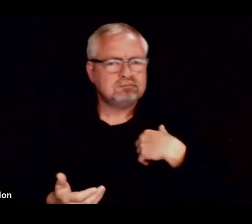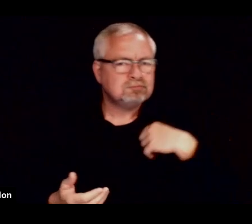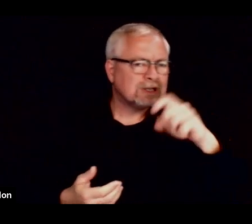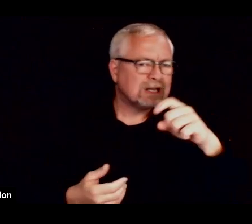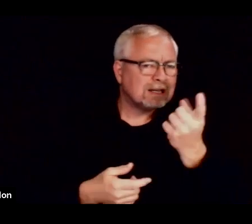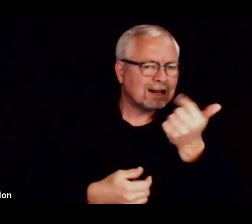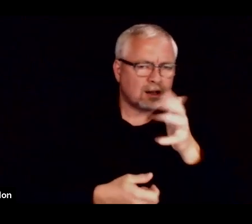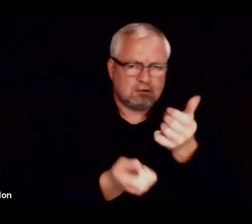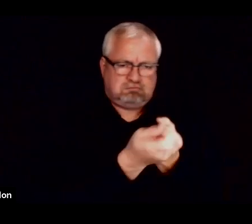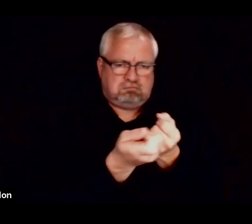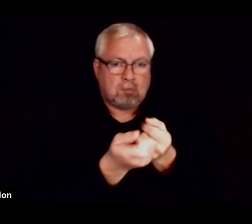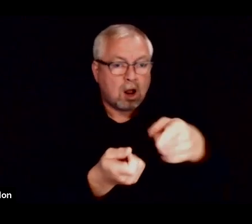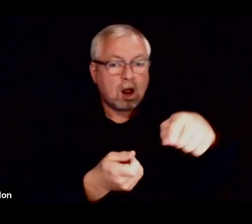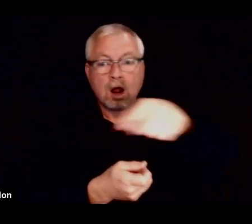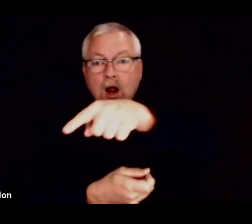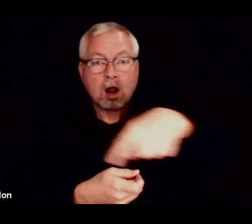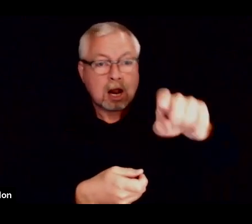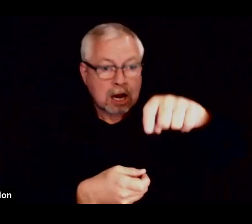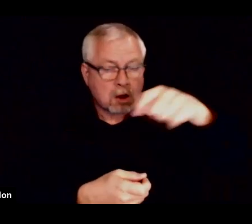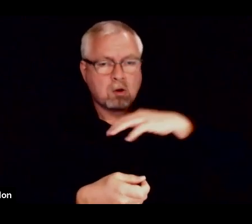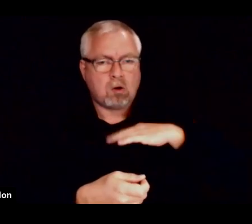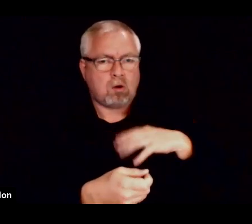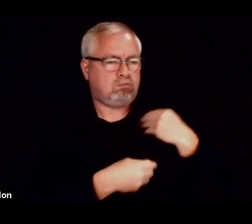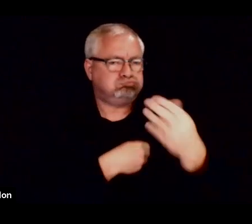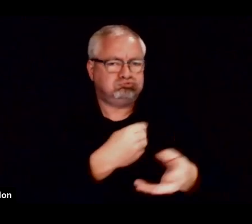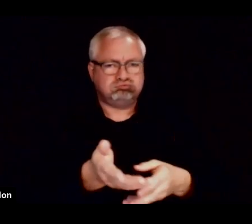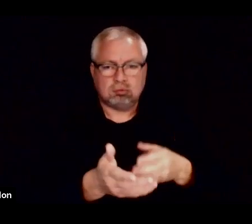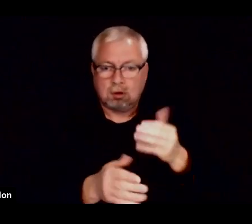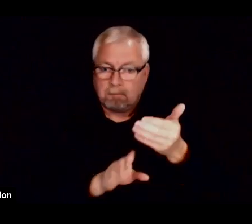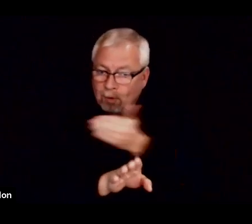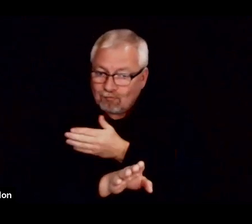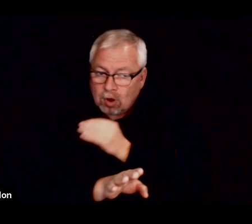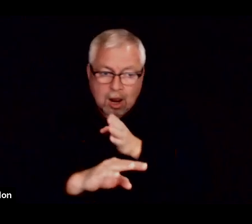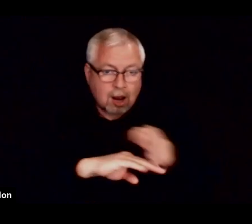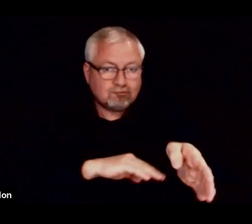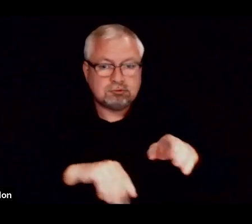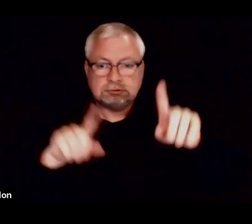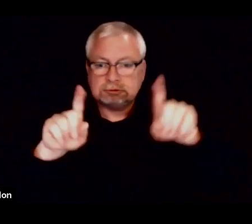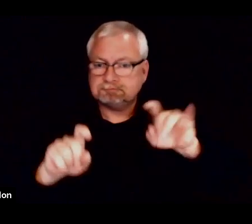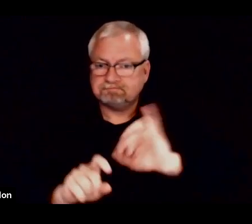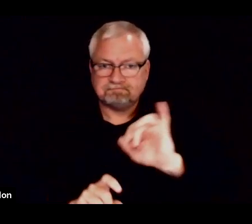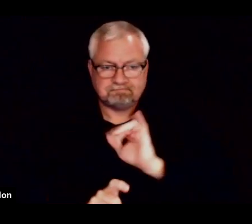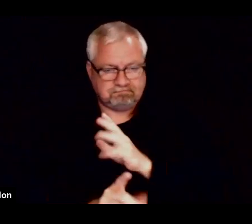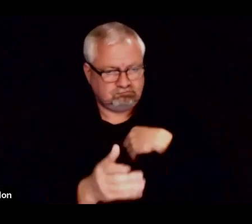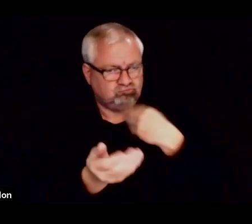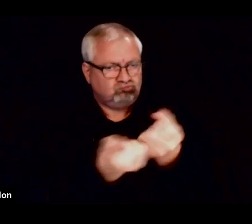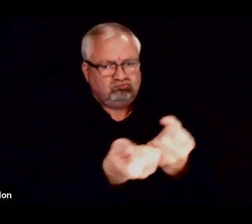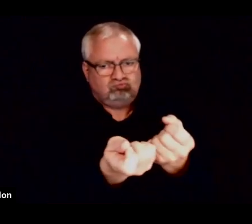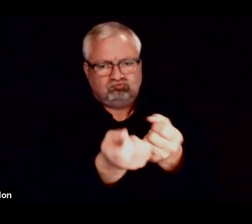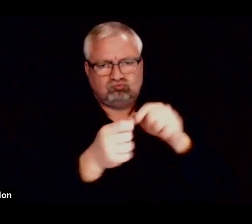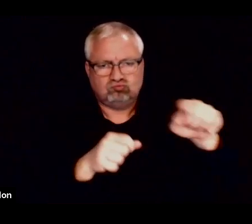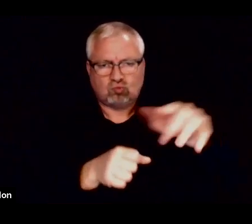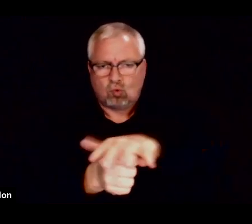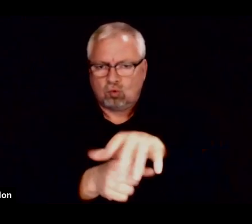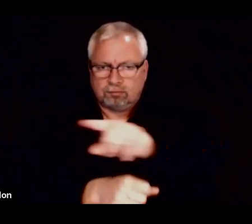after testing and beyond. So far, we've provided assistance on infection control measures to